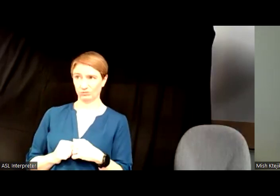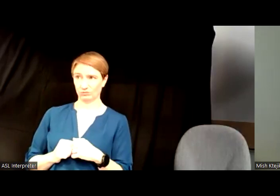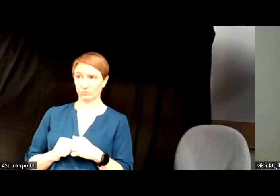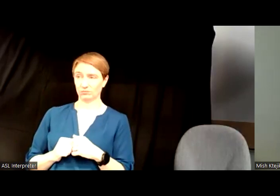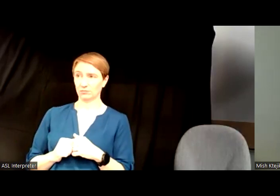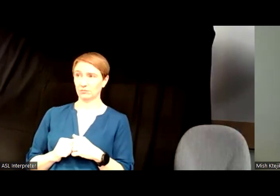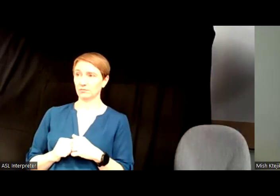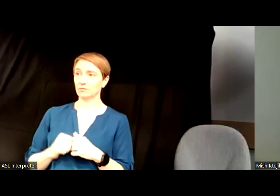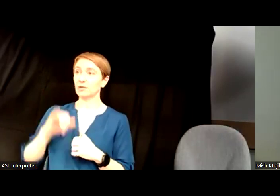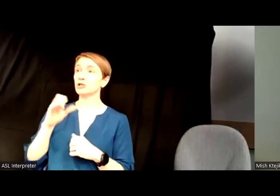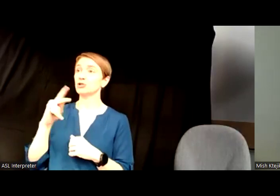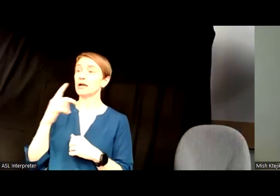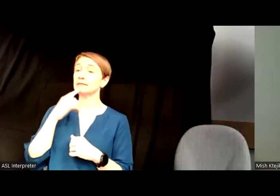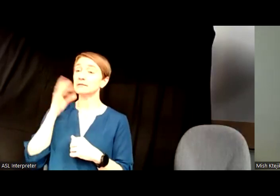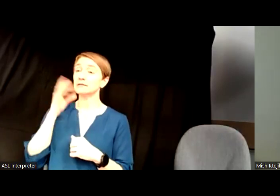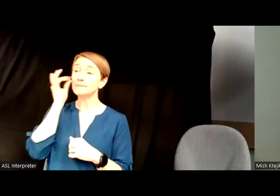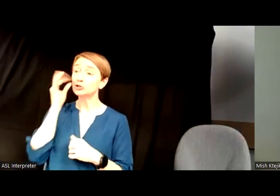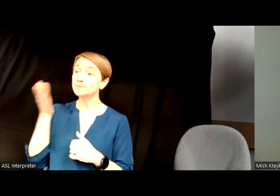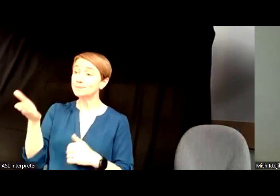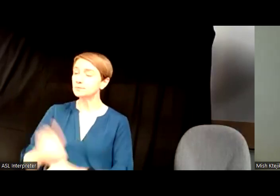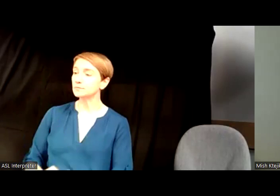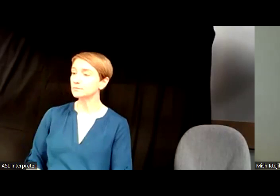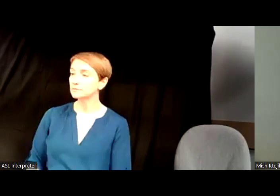This is Jack. Mish?